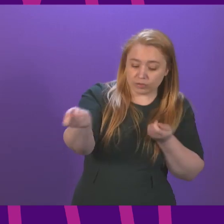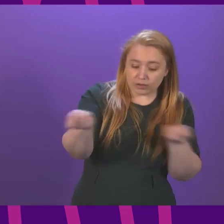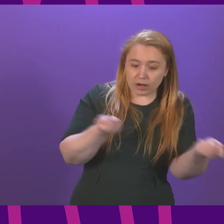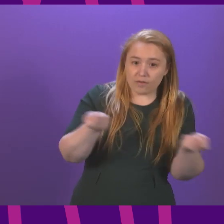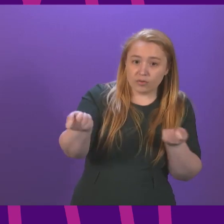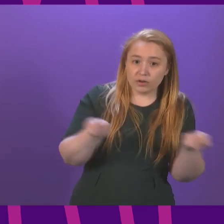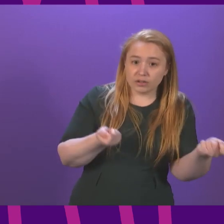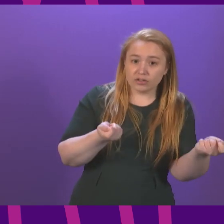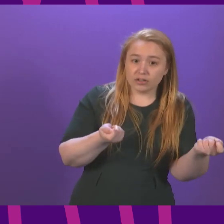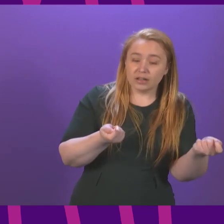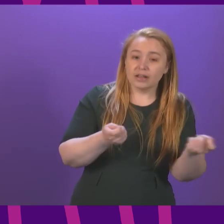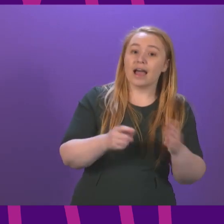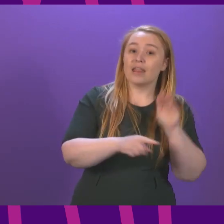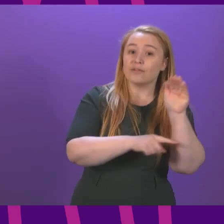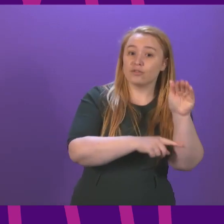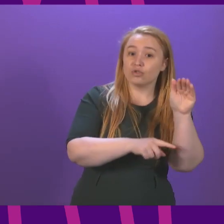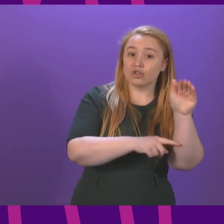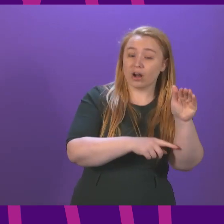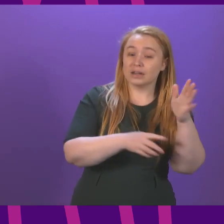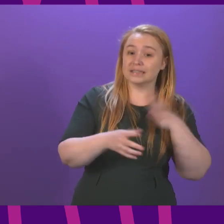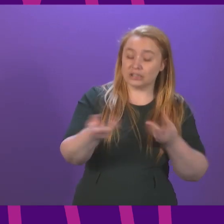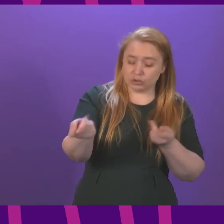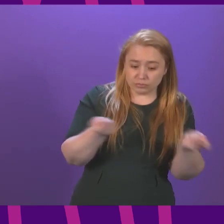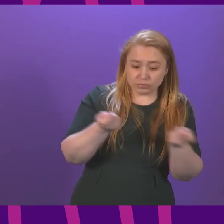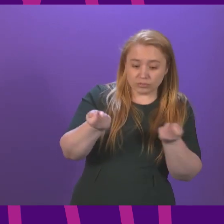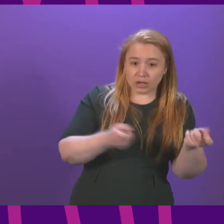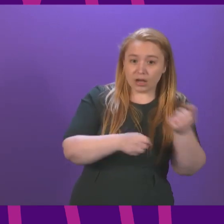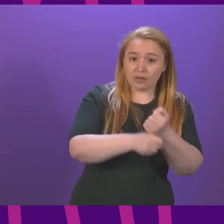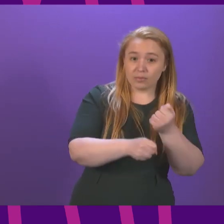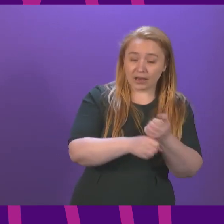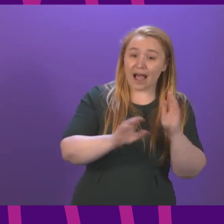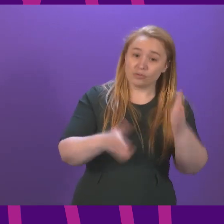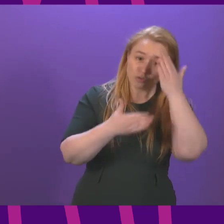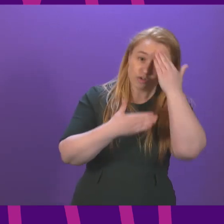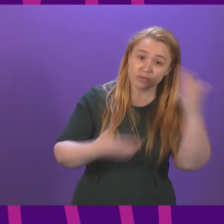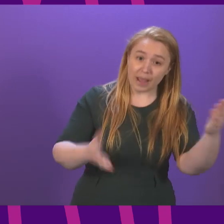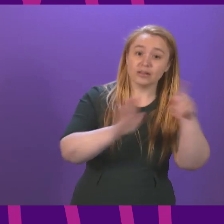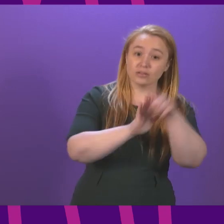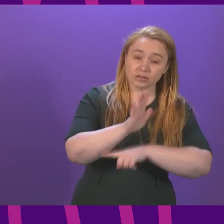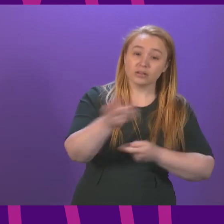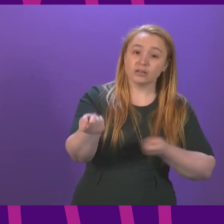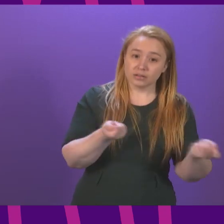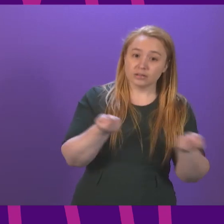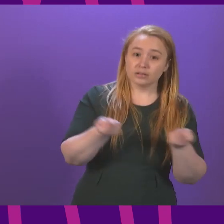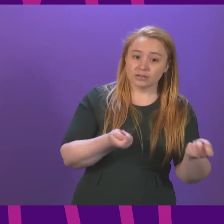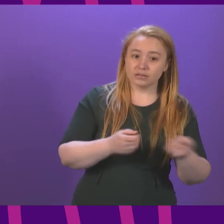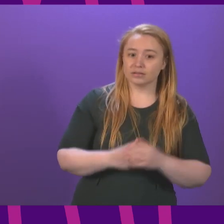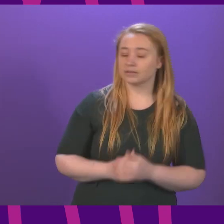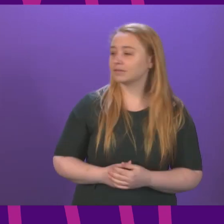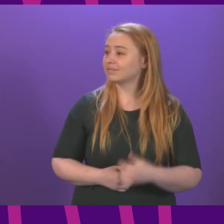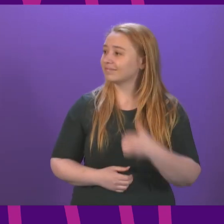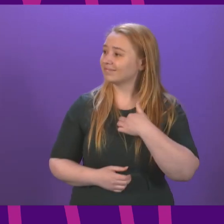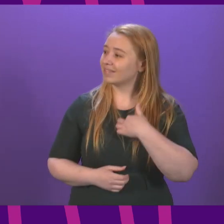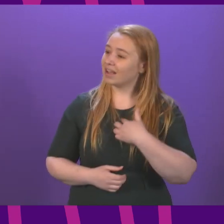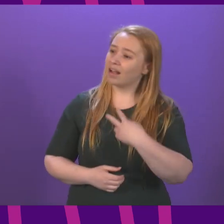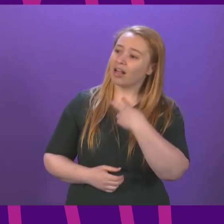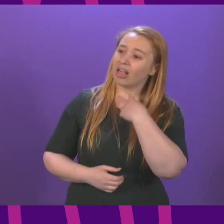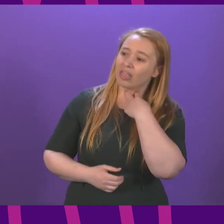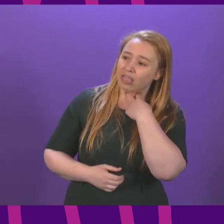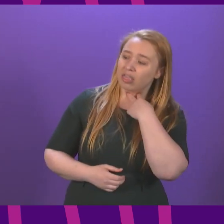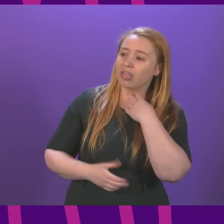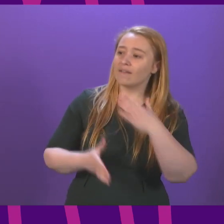administration in the future need are properly respected and given their place as well. Willie Rennie. I am disappointed that the First Minister's digging